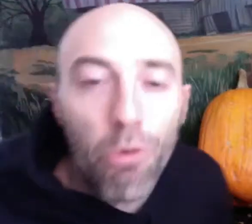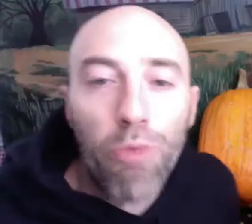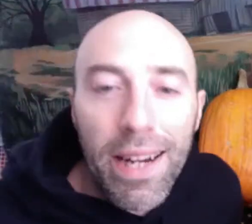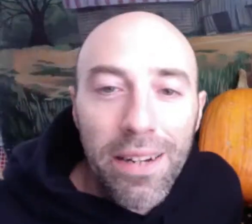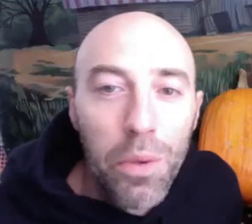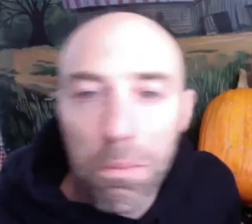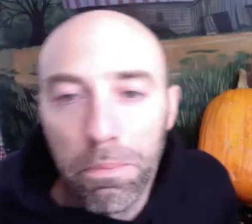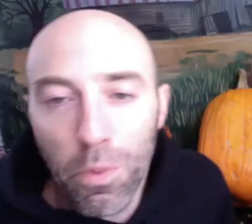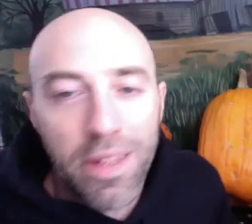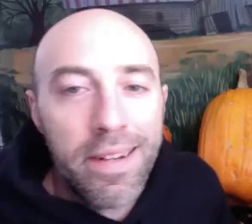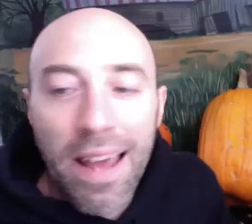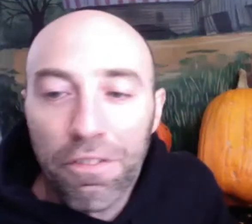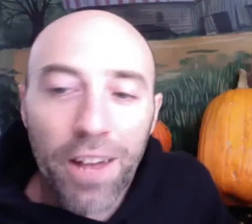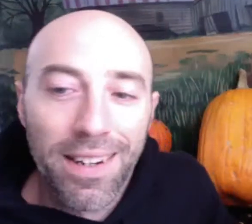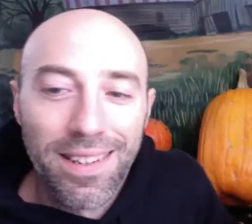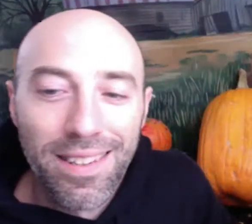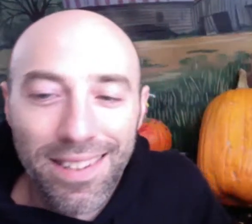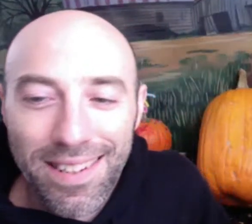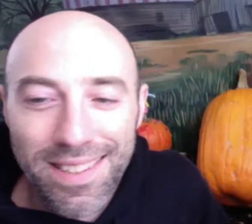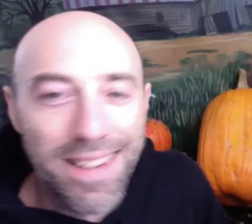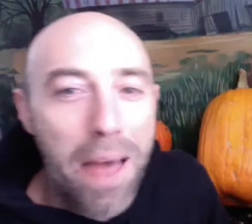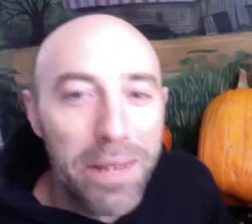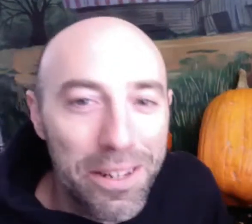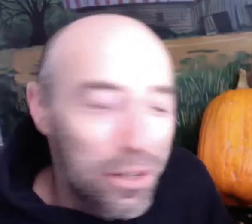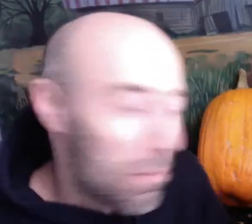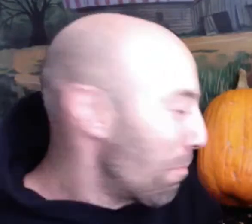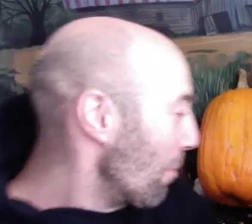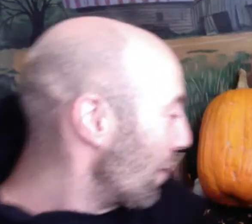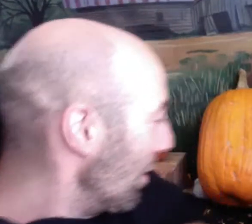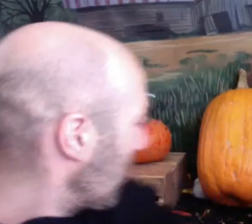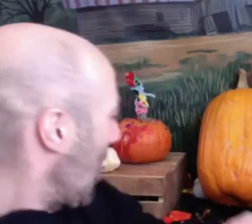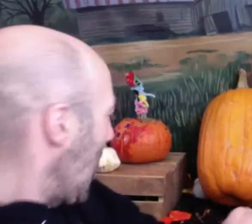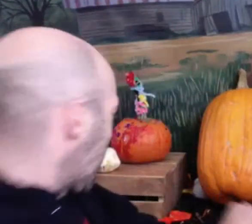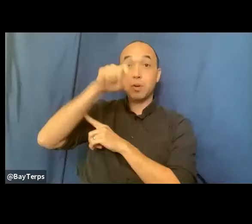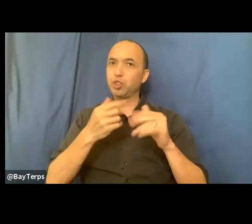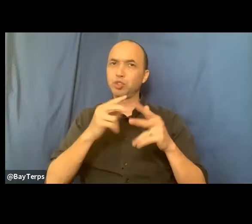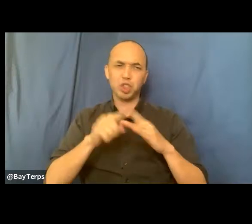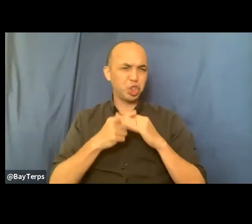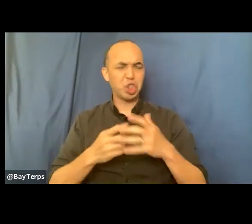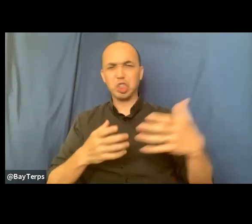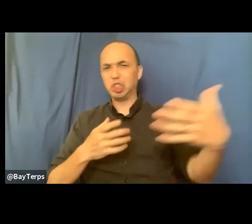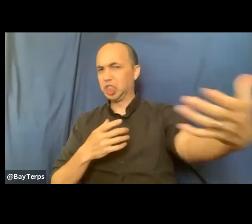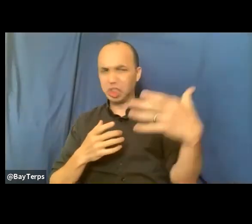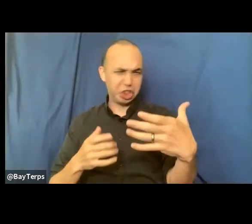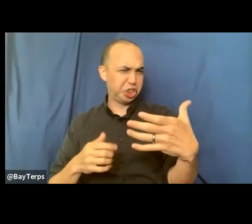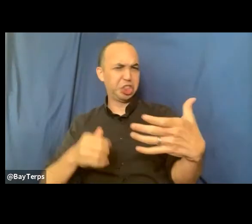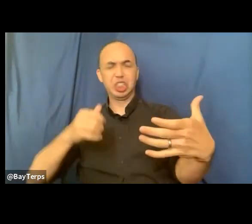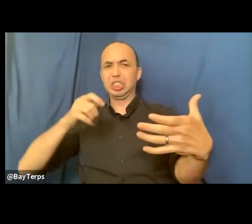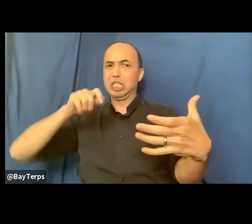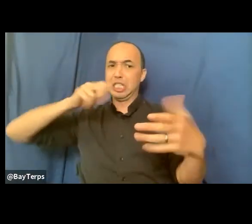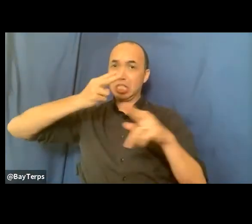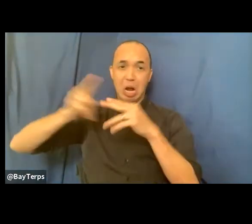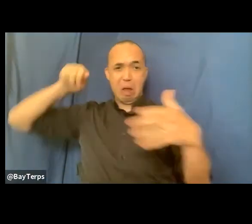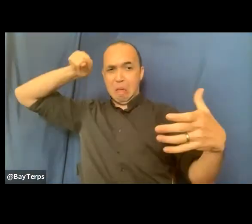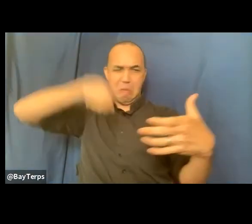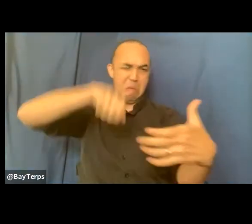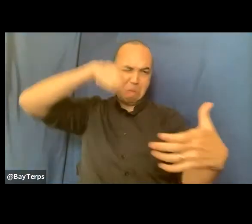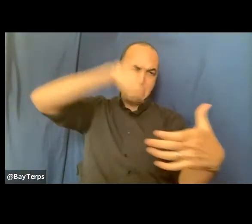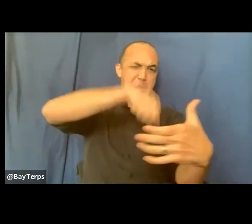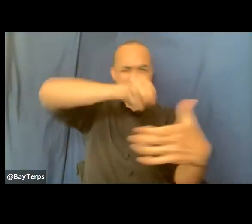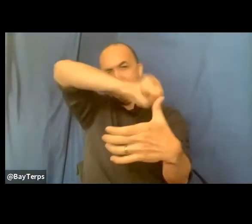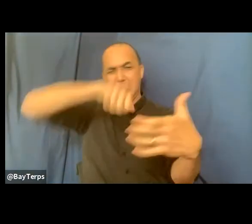to just go right in with a knife, kind of stabbing at your pumpkin. It's really best to start